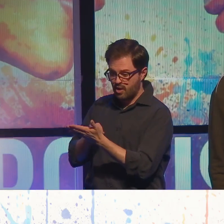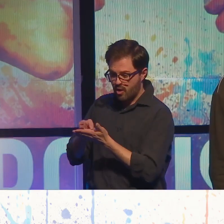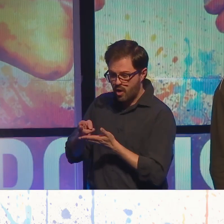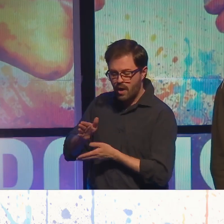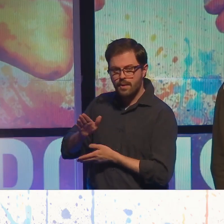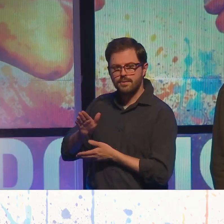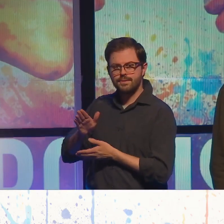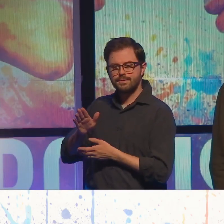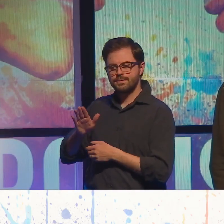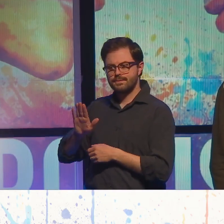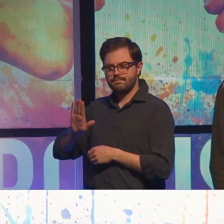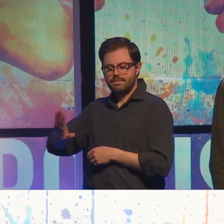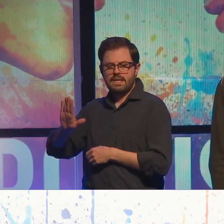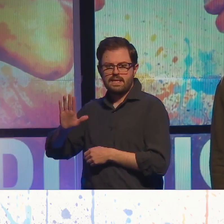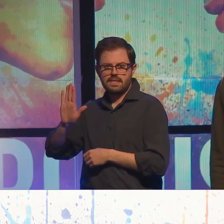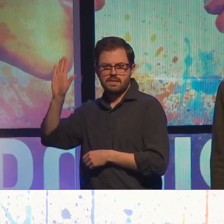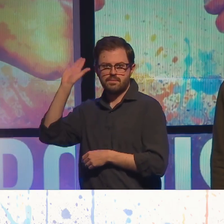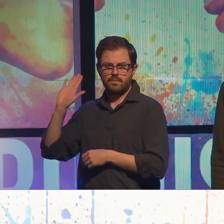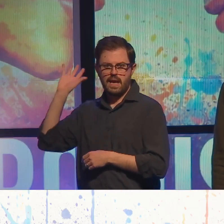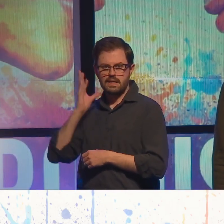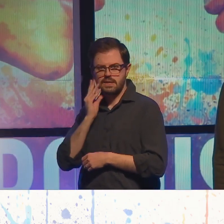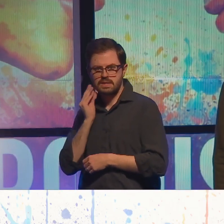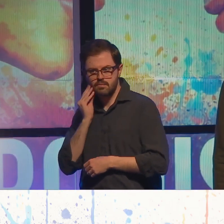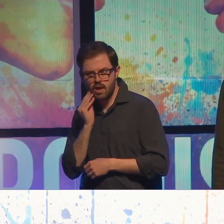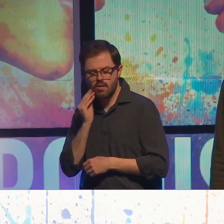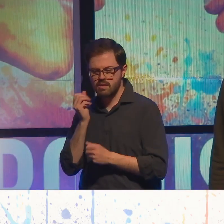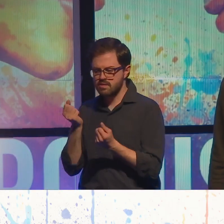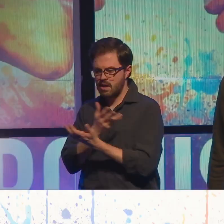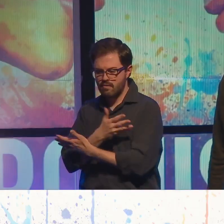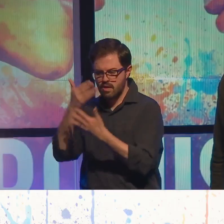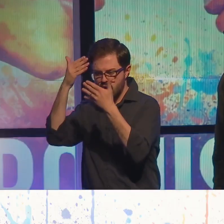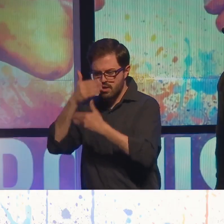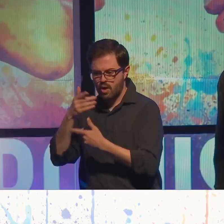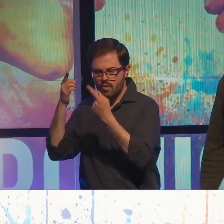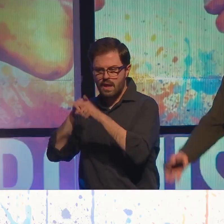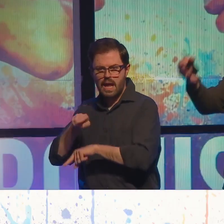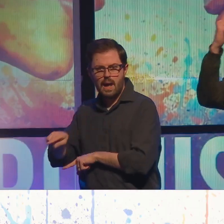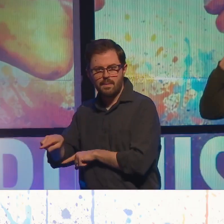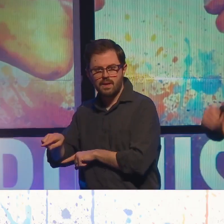of Thomas's past and encourages Thomas into a brighter future.